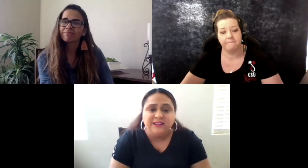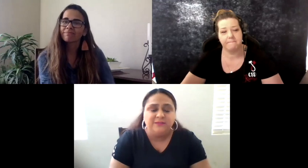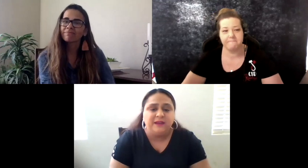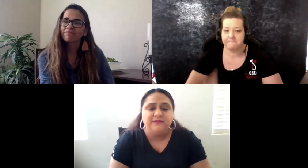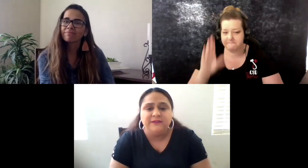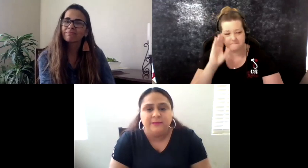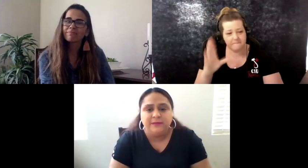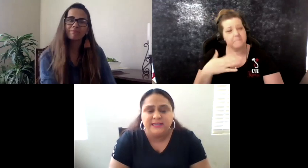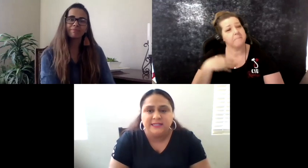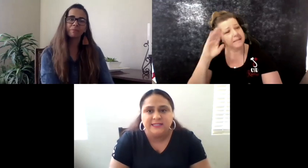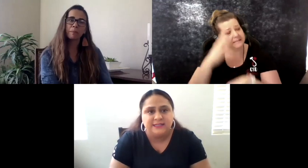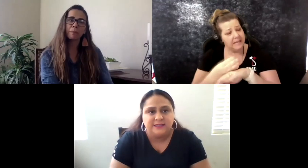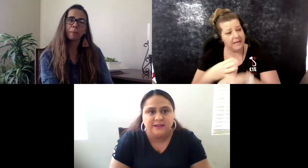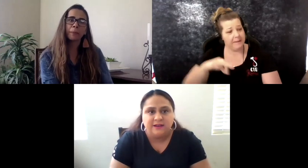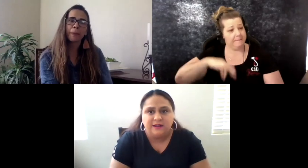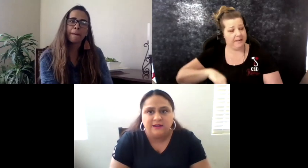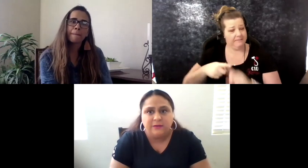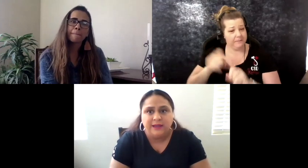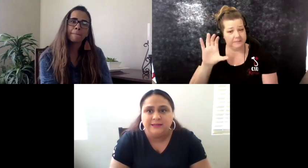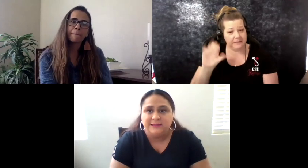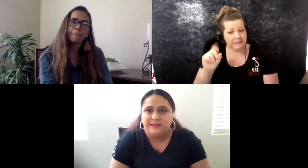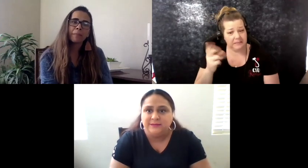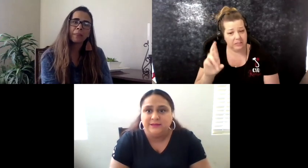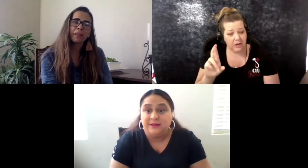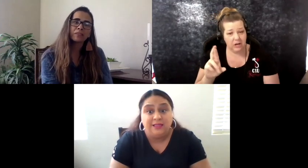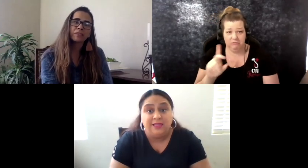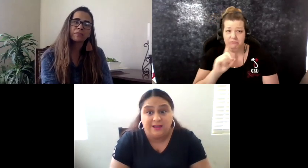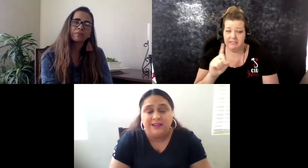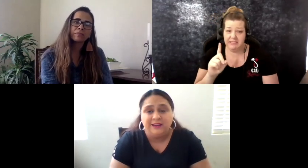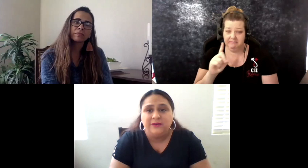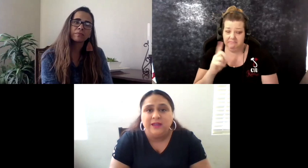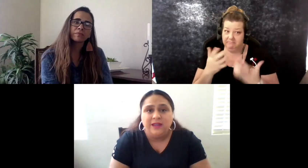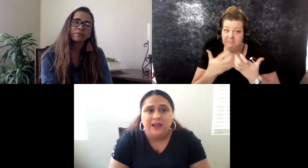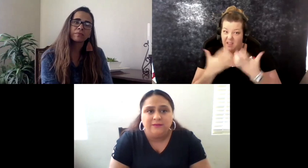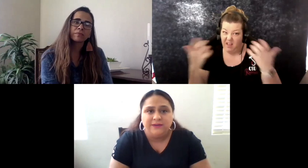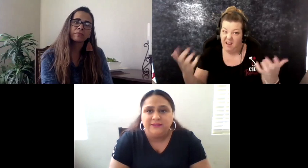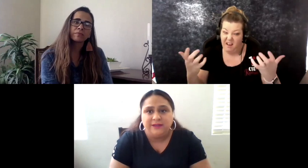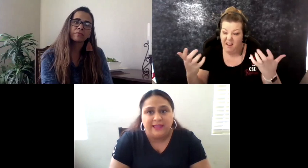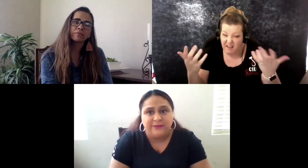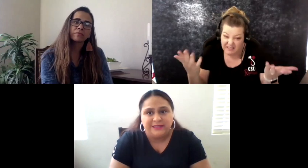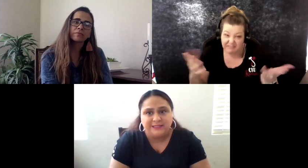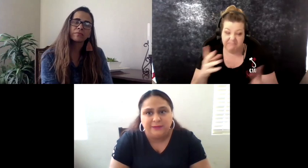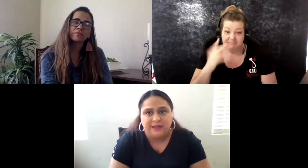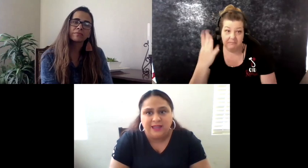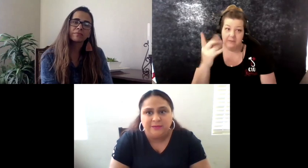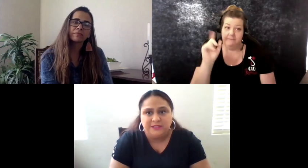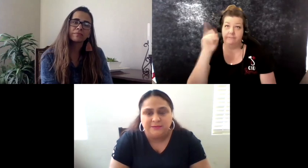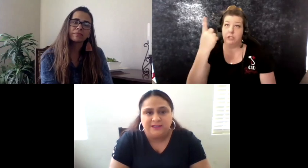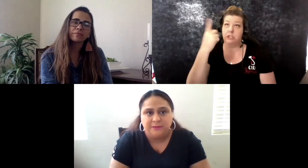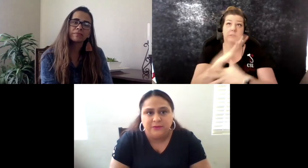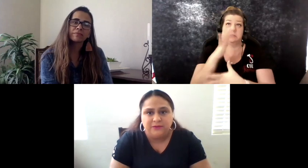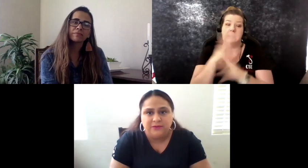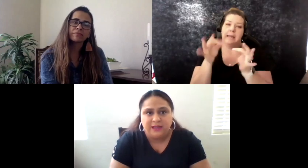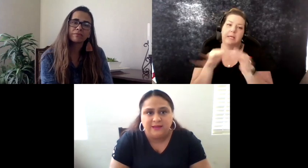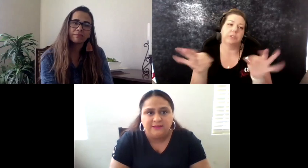Hi, so my son has benefited from attending CSDR quite a lot, you know. First of all, language, being able to